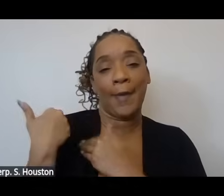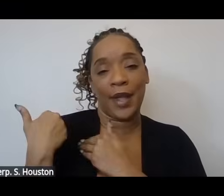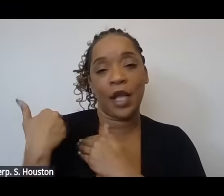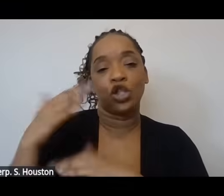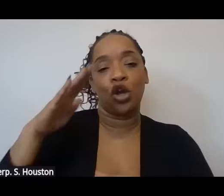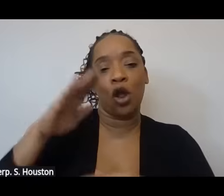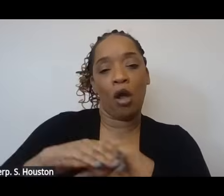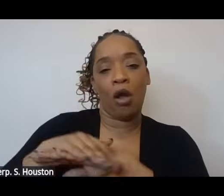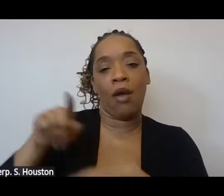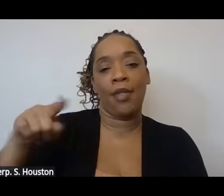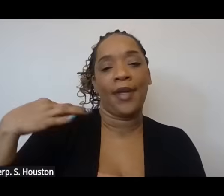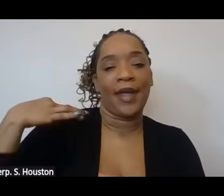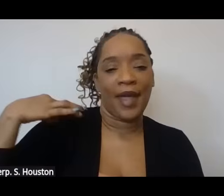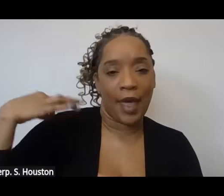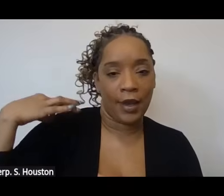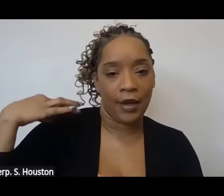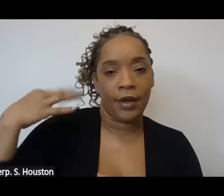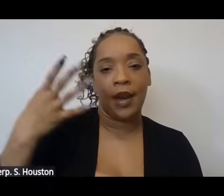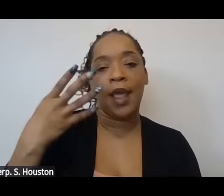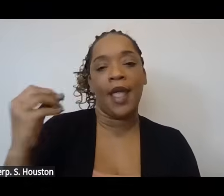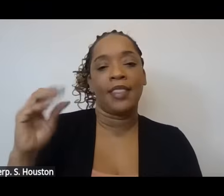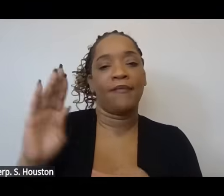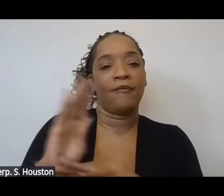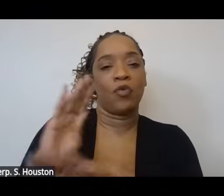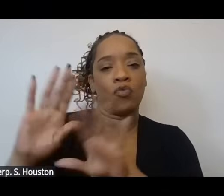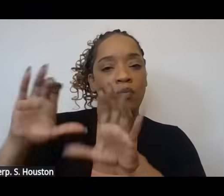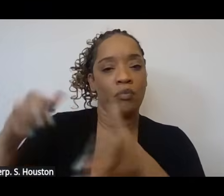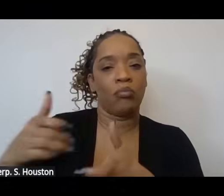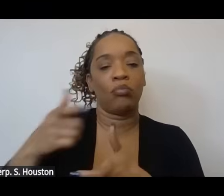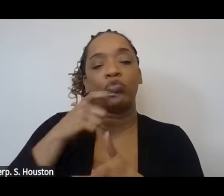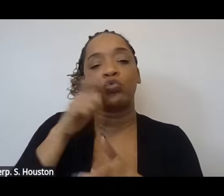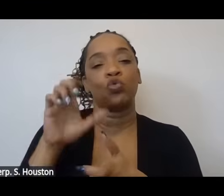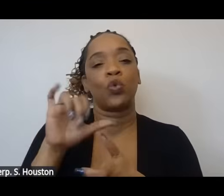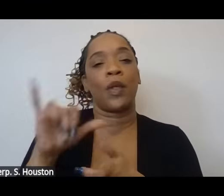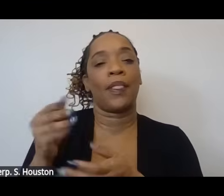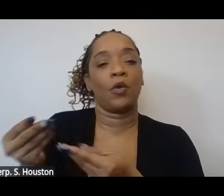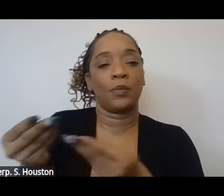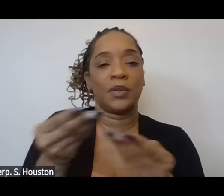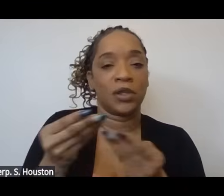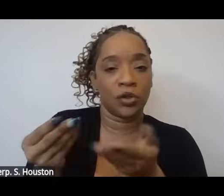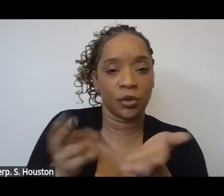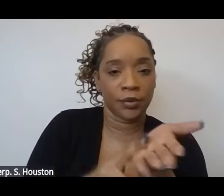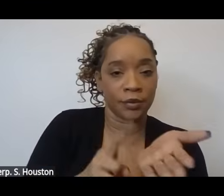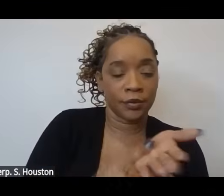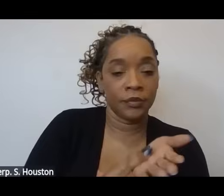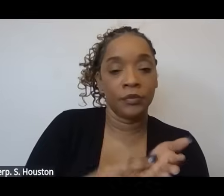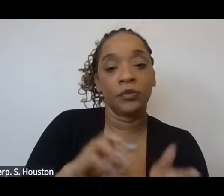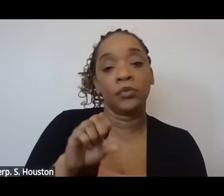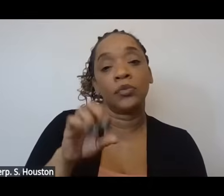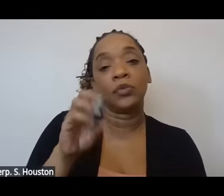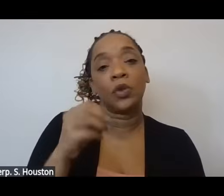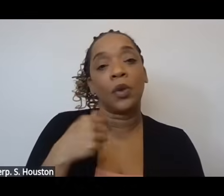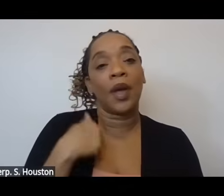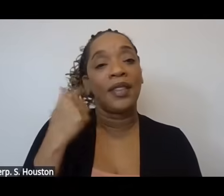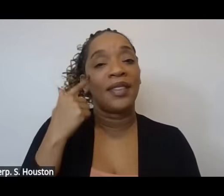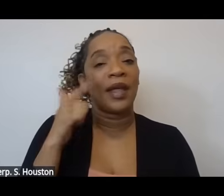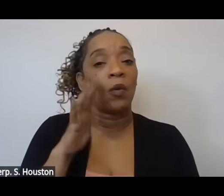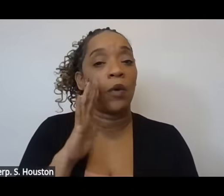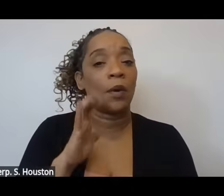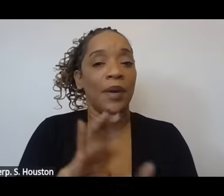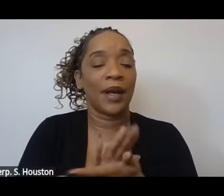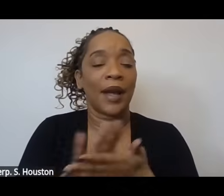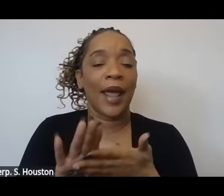and on the circulator firms. And it would be nice, I think, I'm not sure, because I